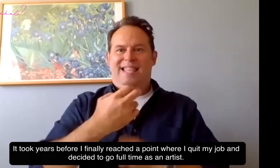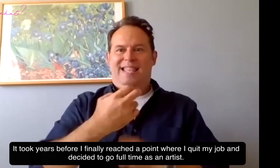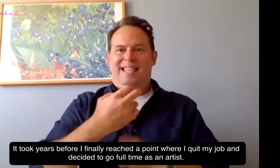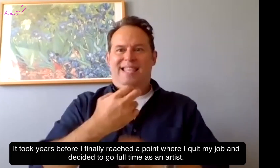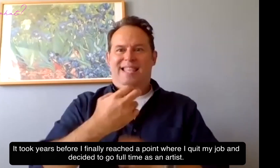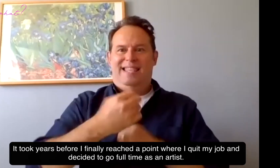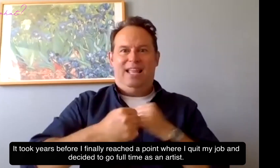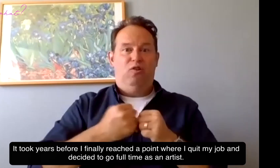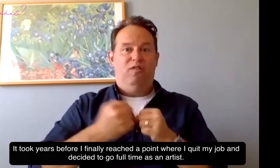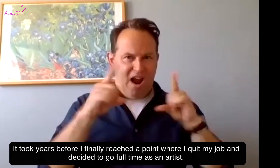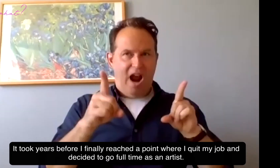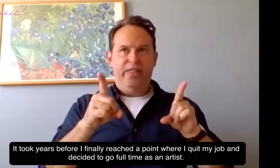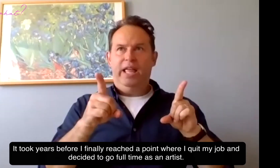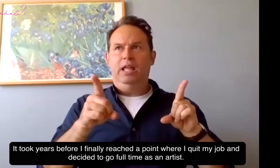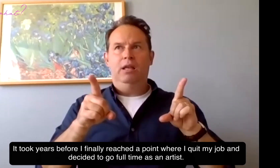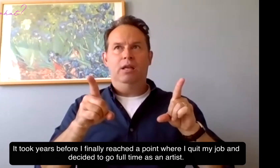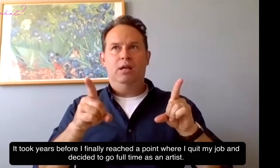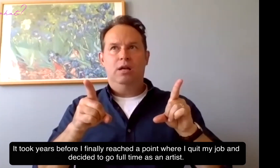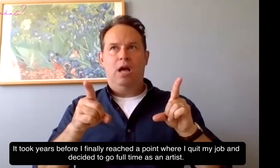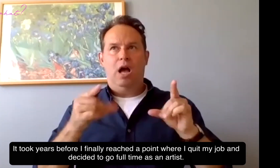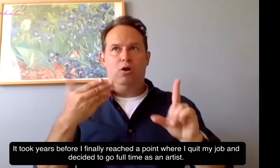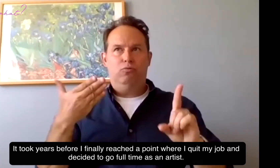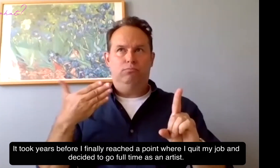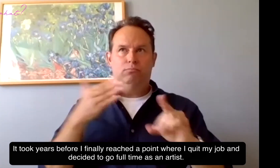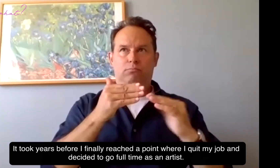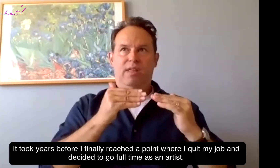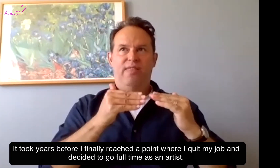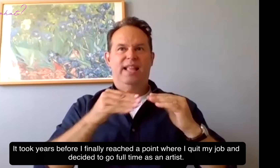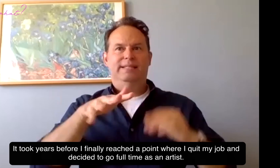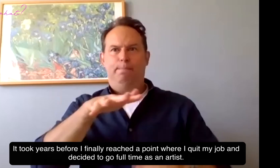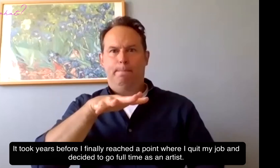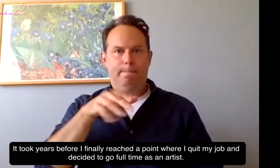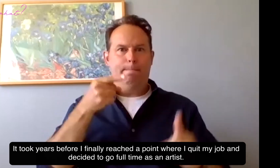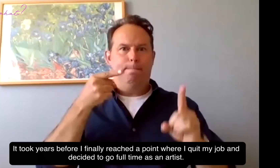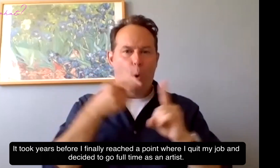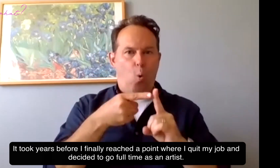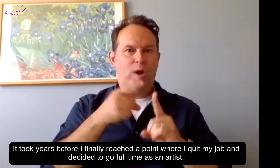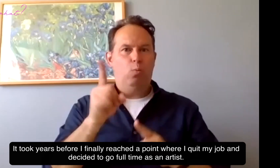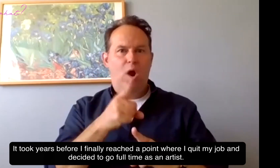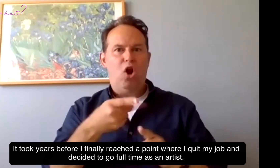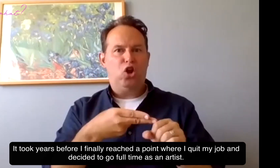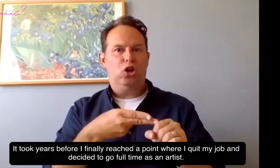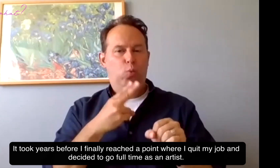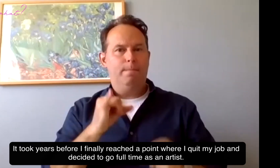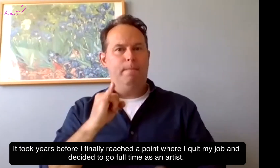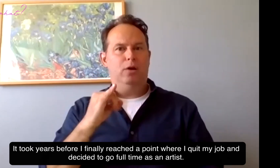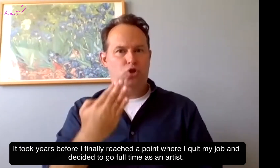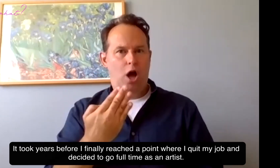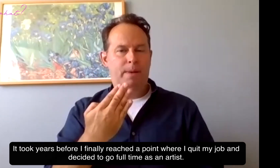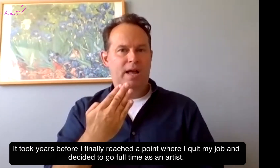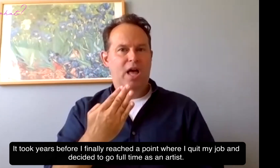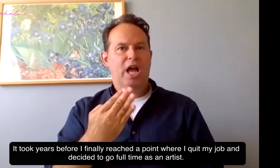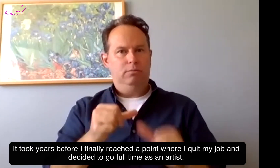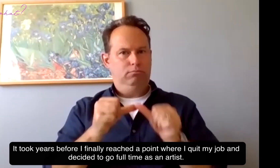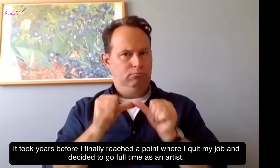It took years before I finally reached a point where I quit my job and decided to go full-time as an artist.